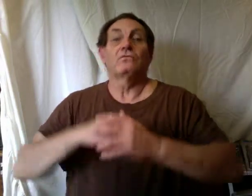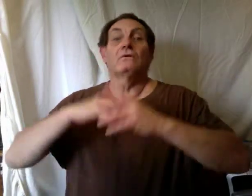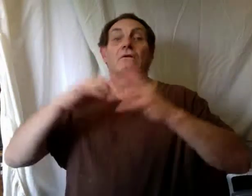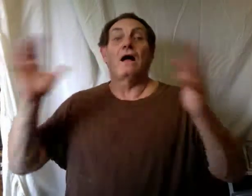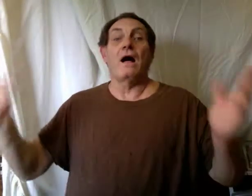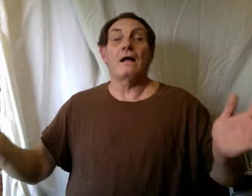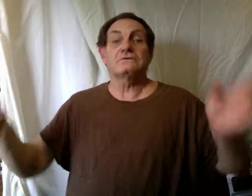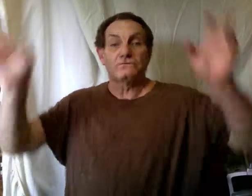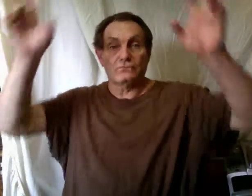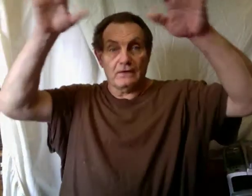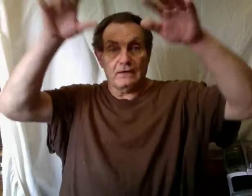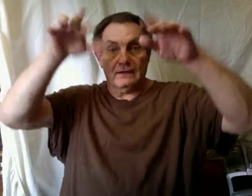lots lots of rain.